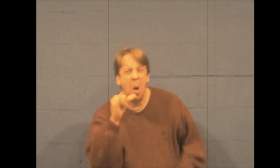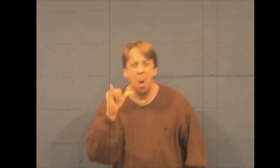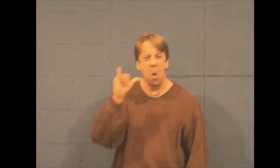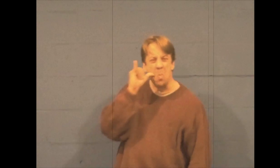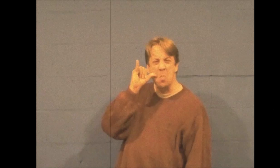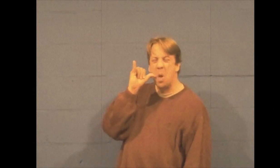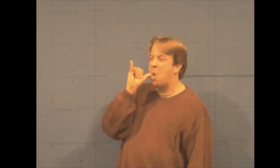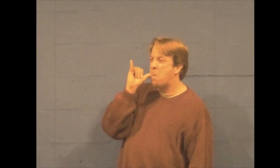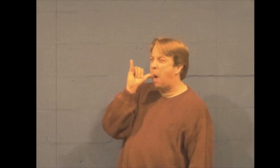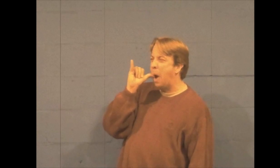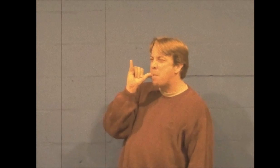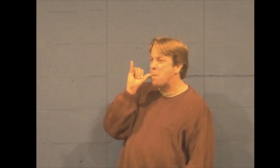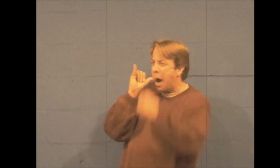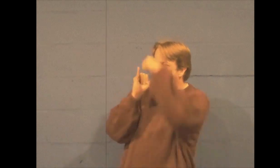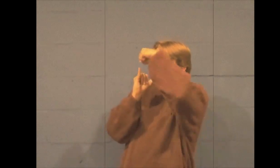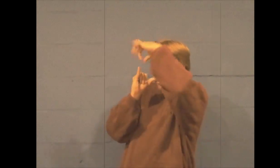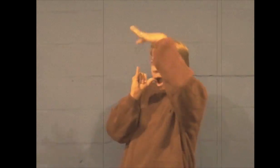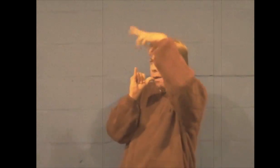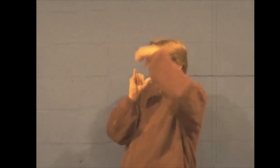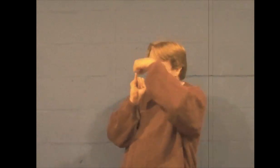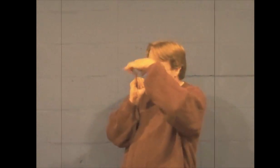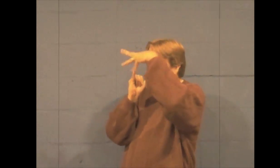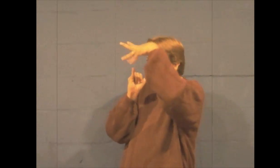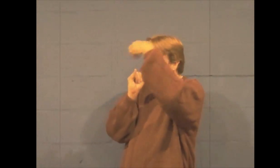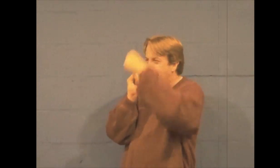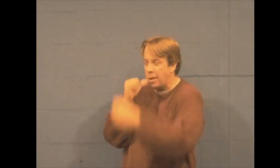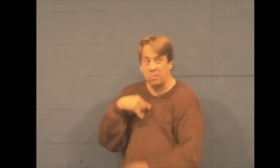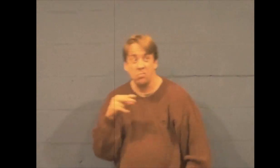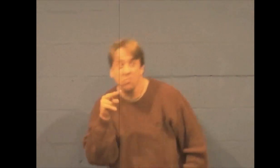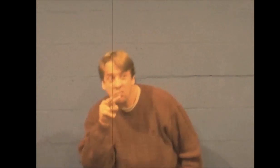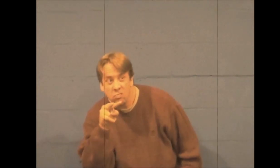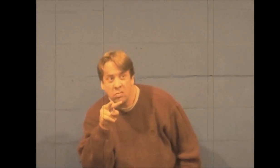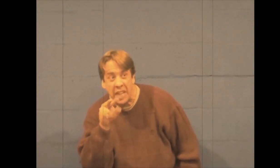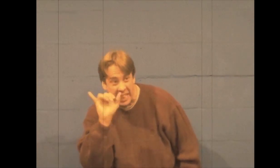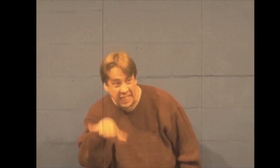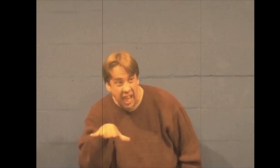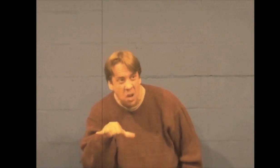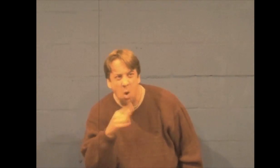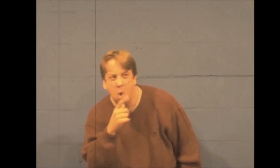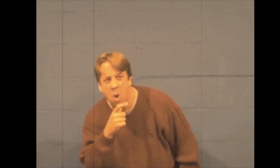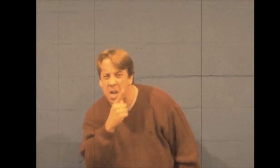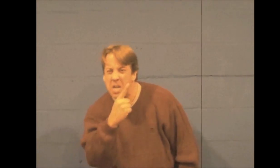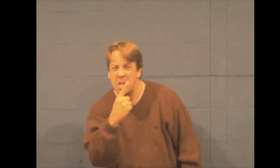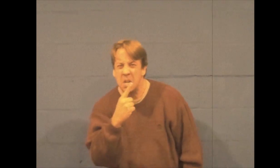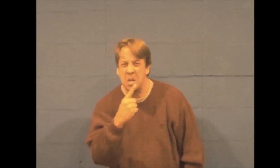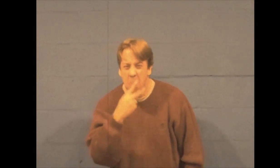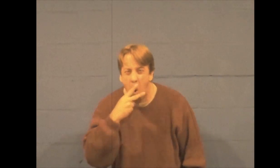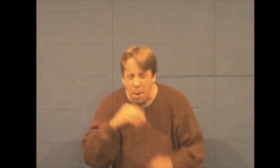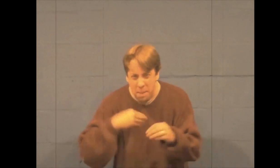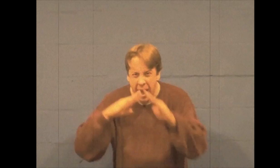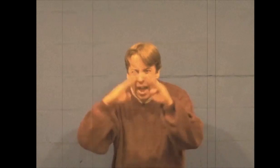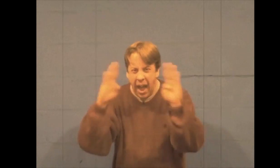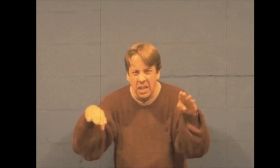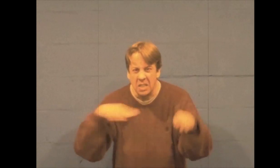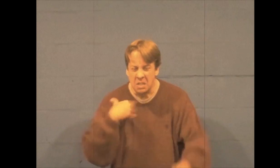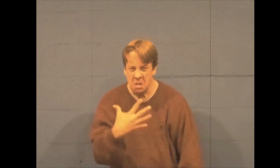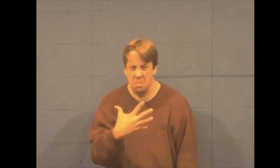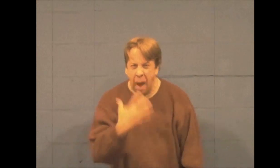And that's when I noticed he lit up in my house, smoking his pipe. How dare he smoke